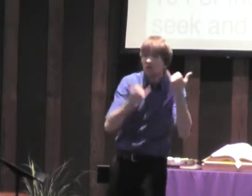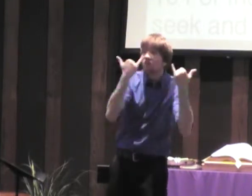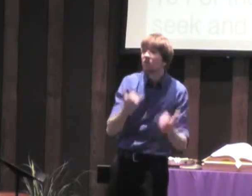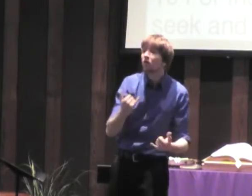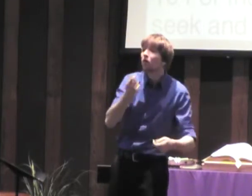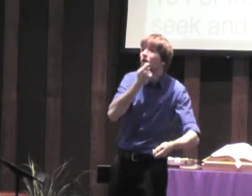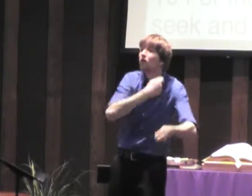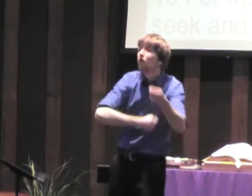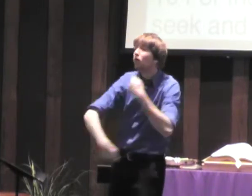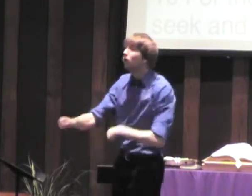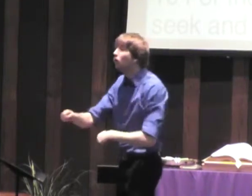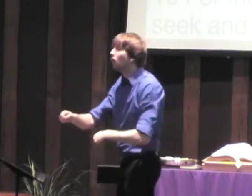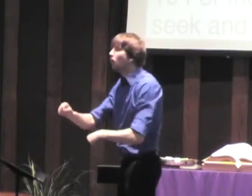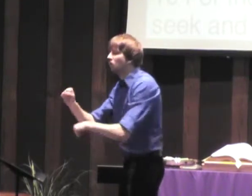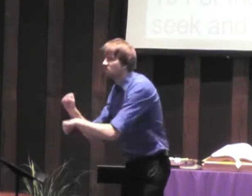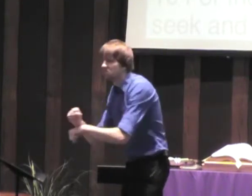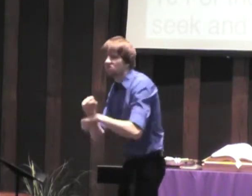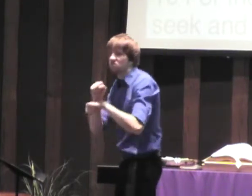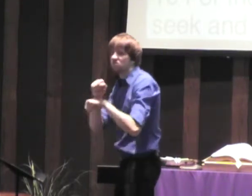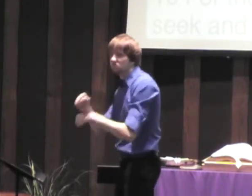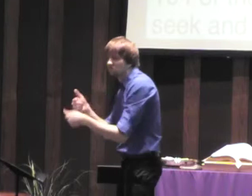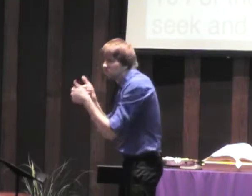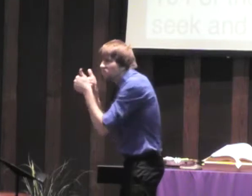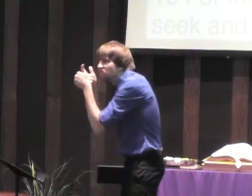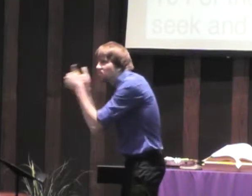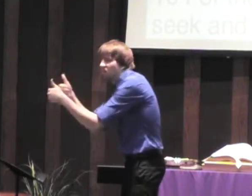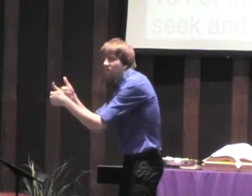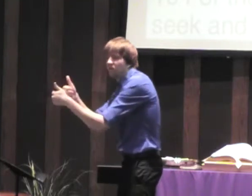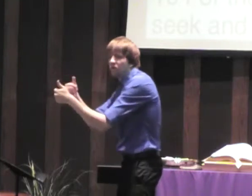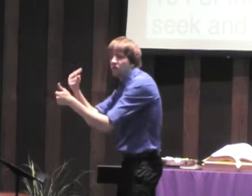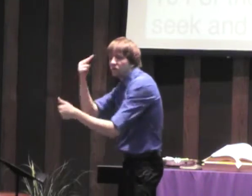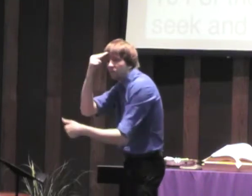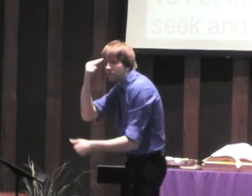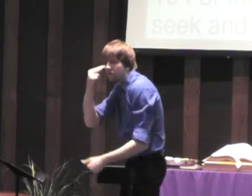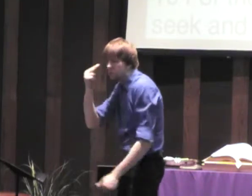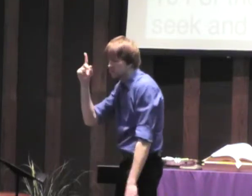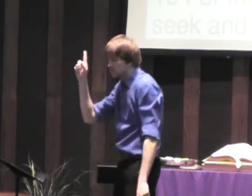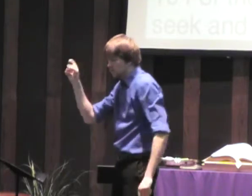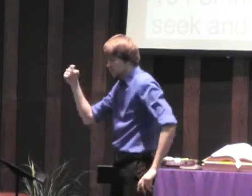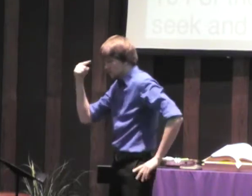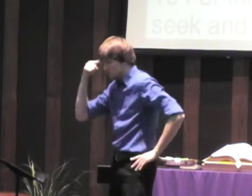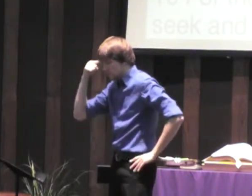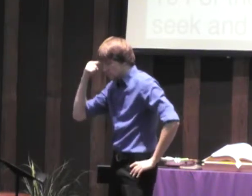Where before I was a slave to poverty, now I'm a slave to Rome.